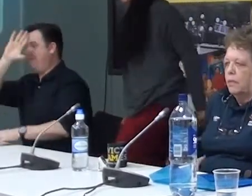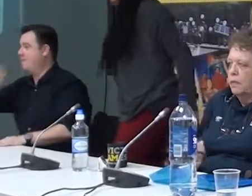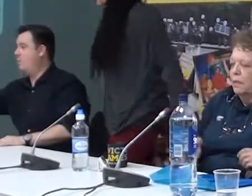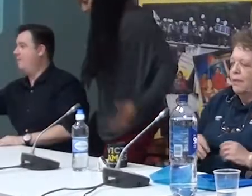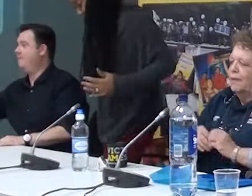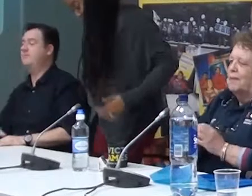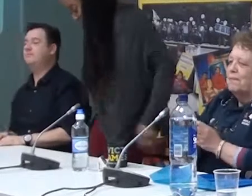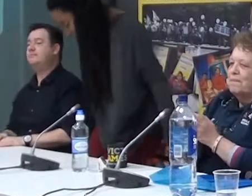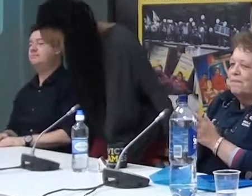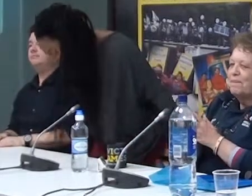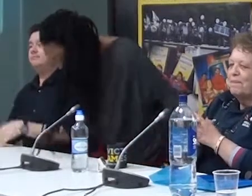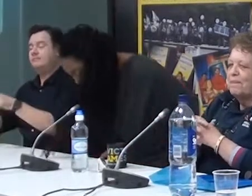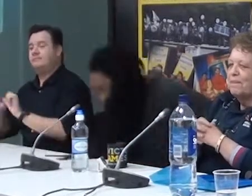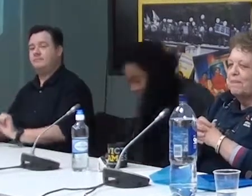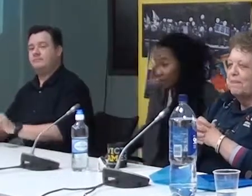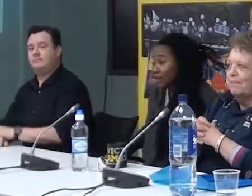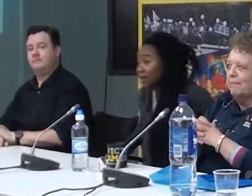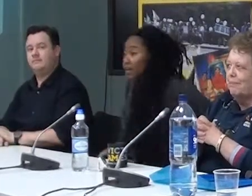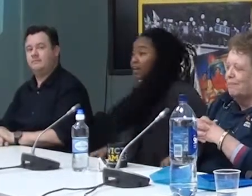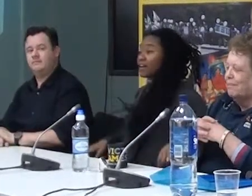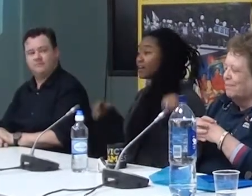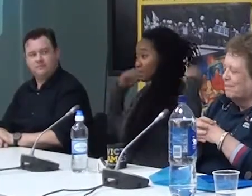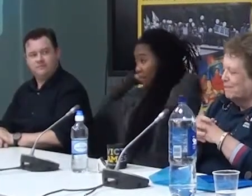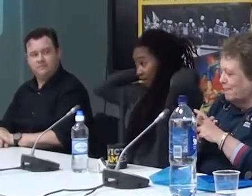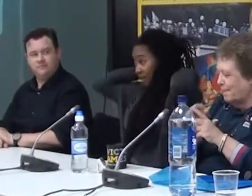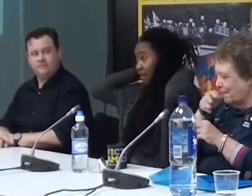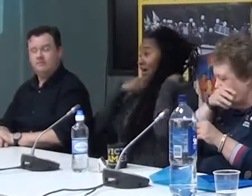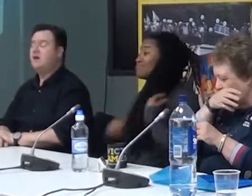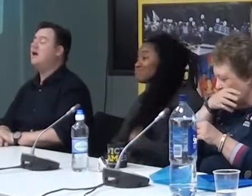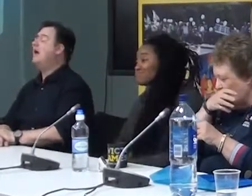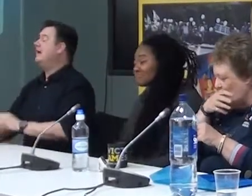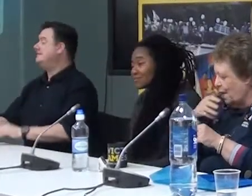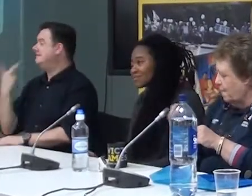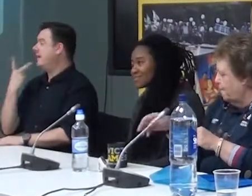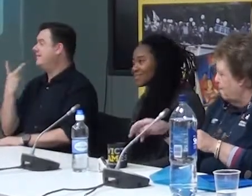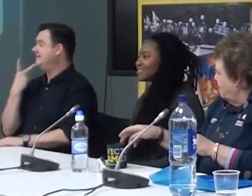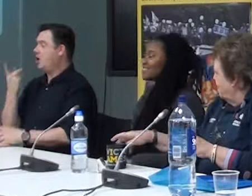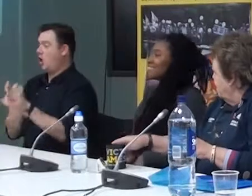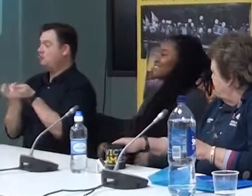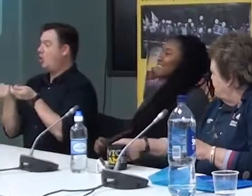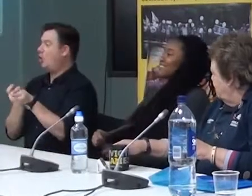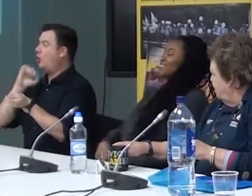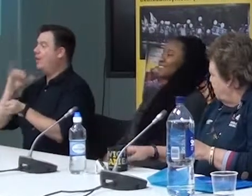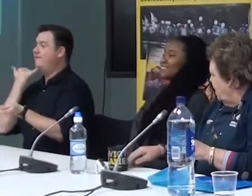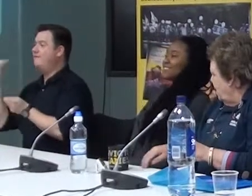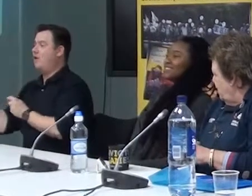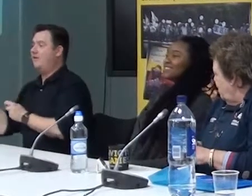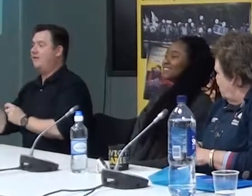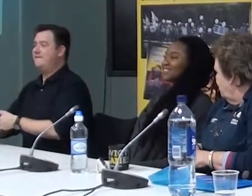3. The deputy building controller will call the fire brigade immediately by exchange phone.